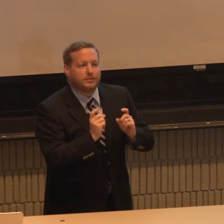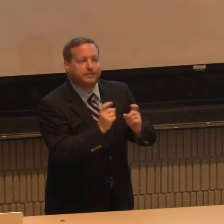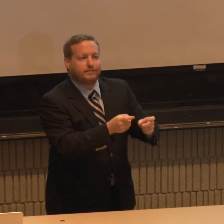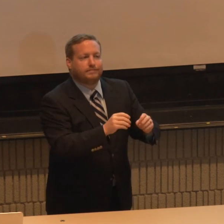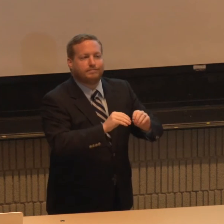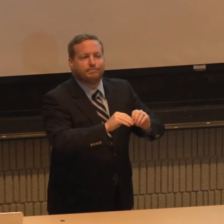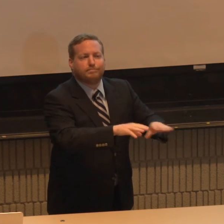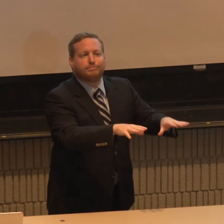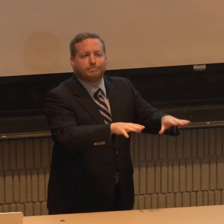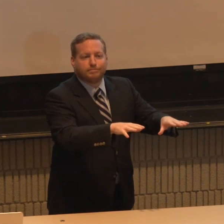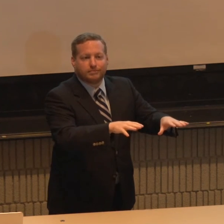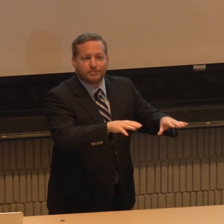people.